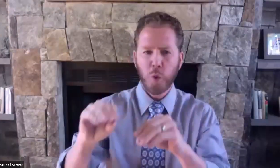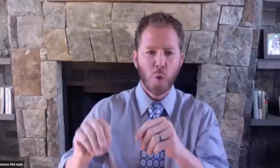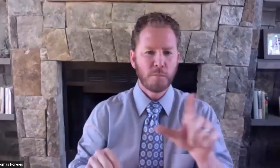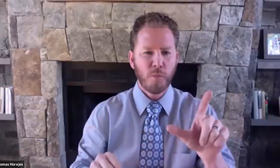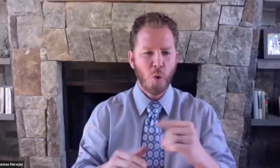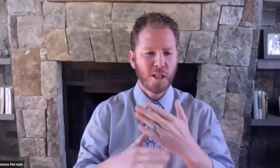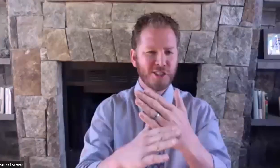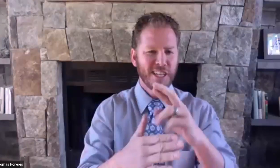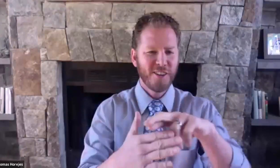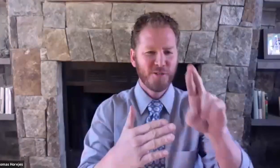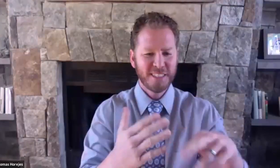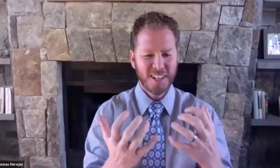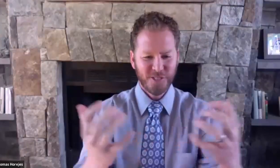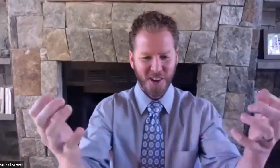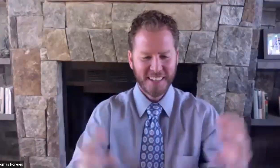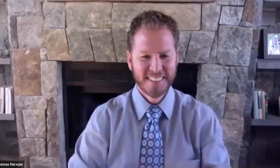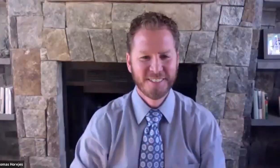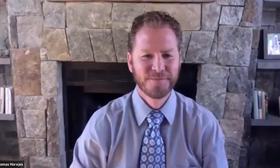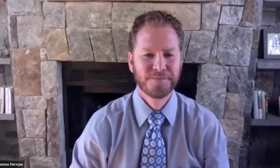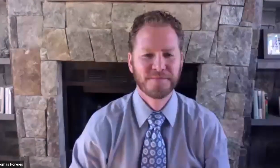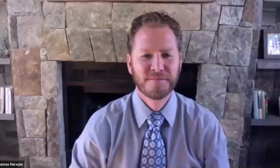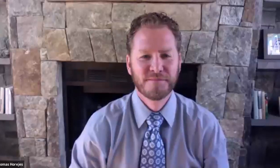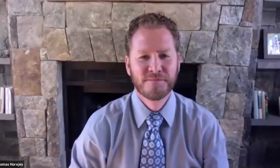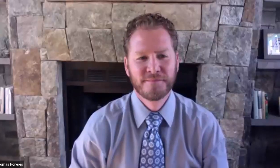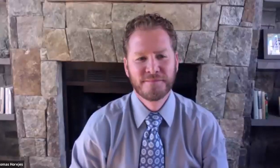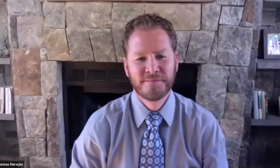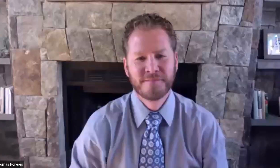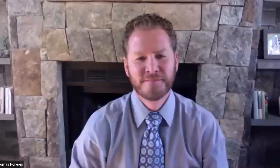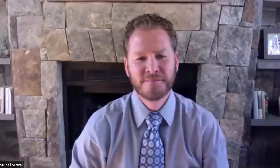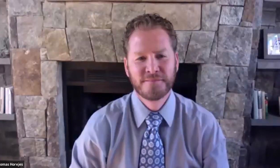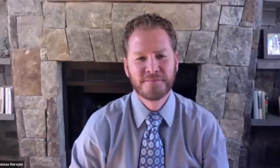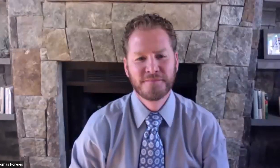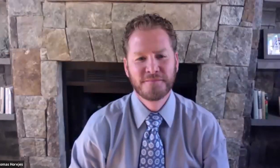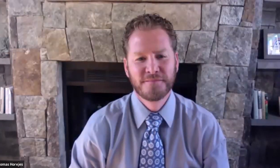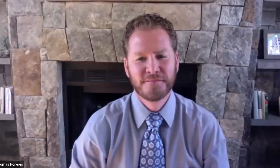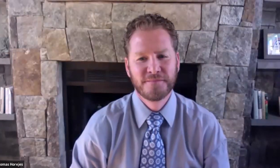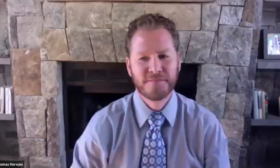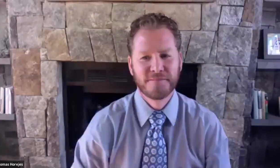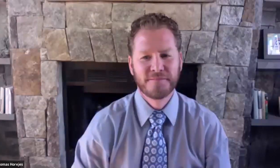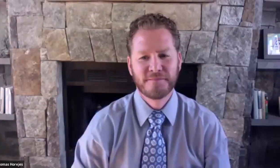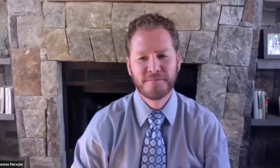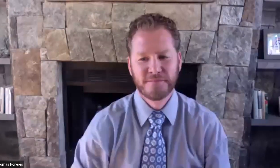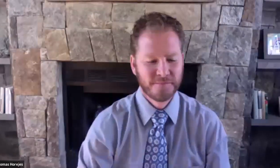And I'll give everyone a minute and then close the poll and share the results with the audience.